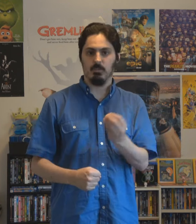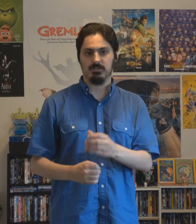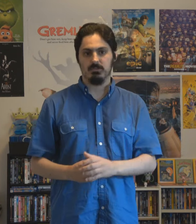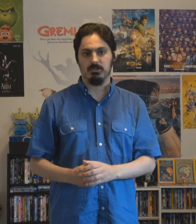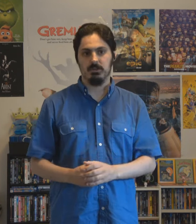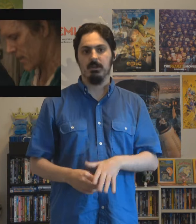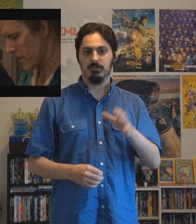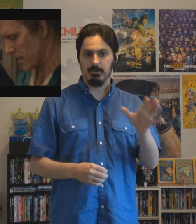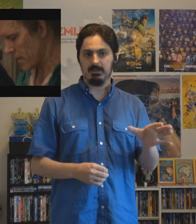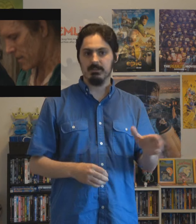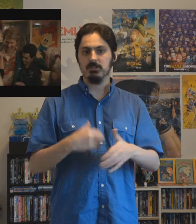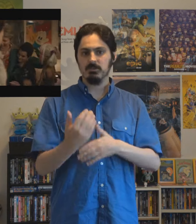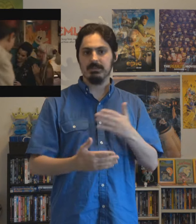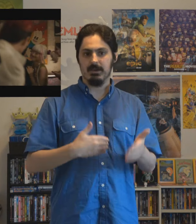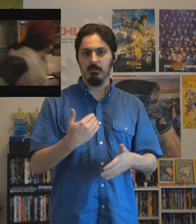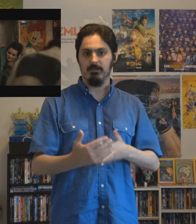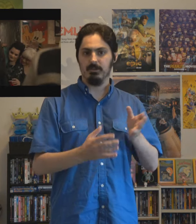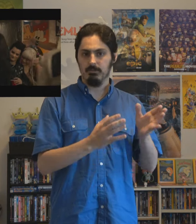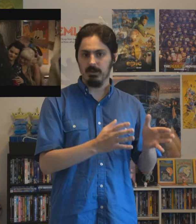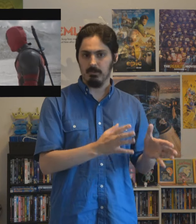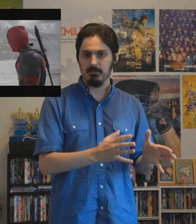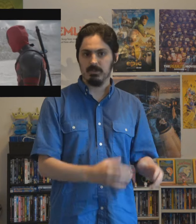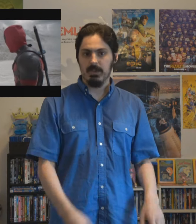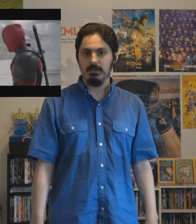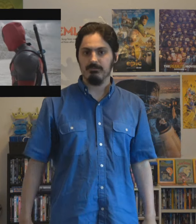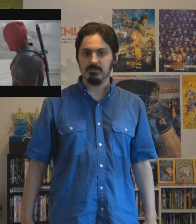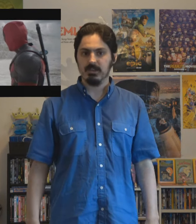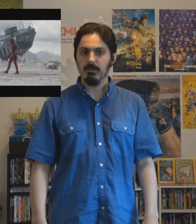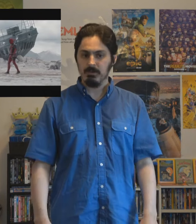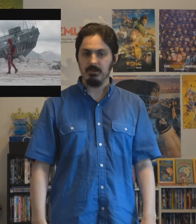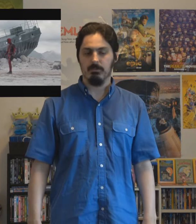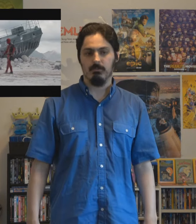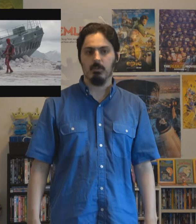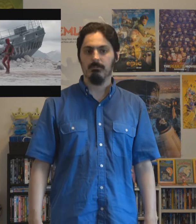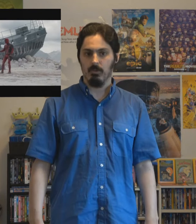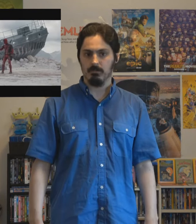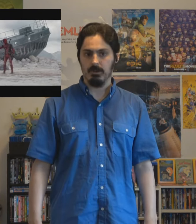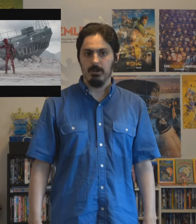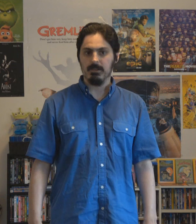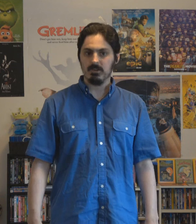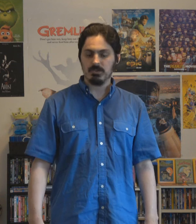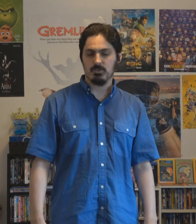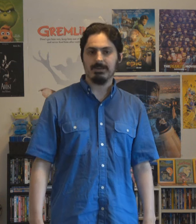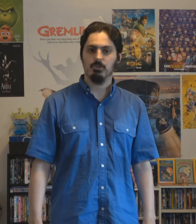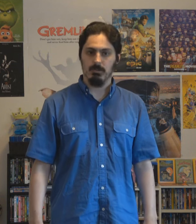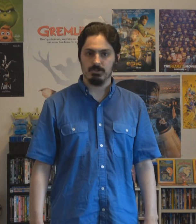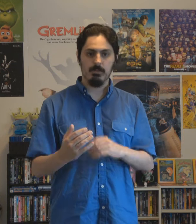one's interest. The dramatic scenes do take time away from the comedic moments, and it feels like we've been here before with Wolverine, but they don't distract too much. The